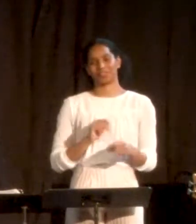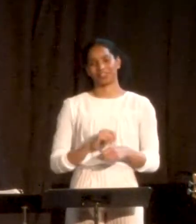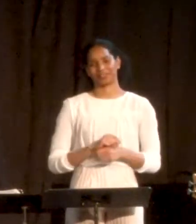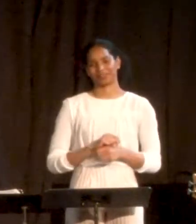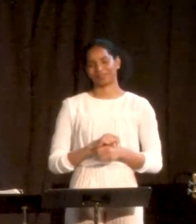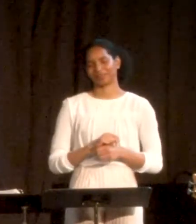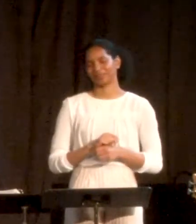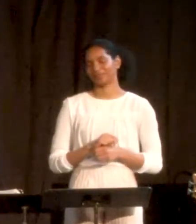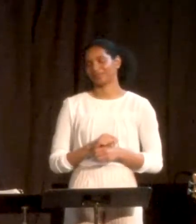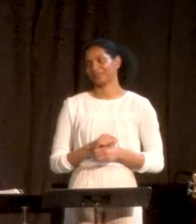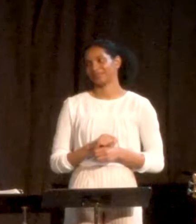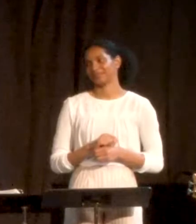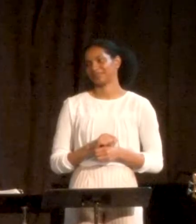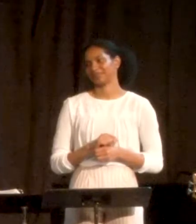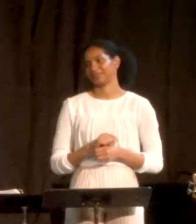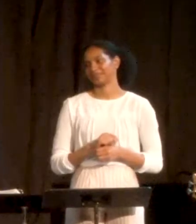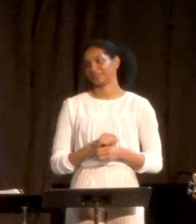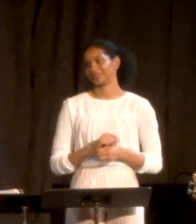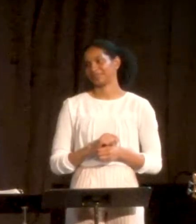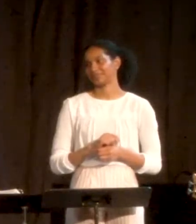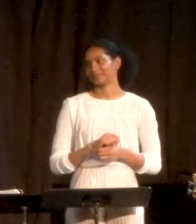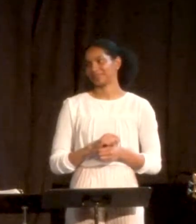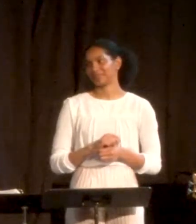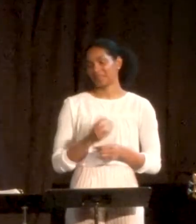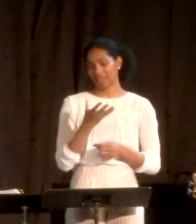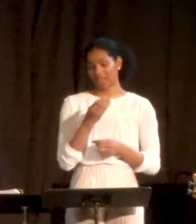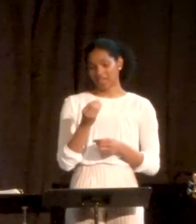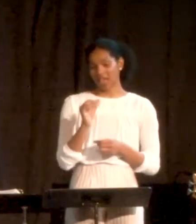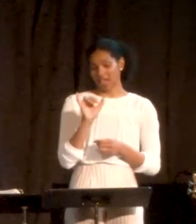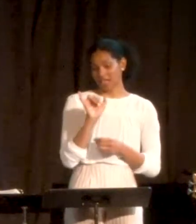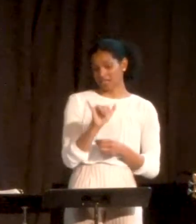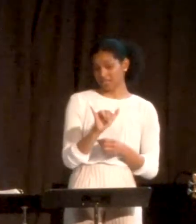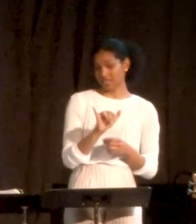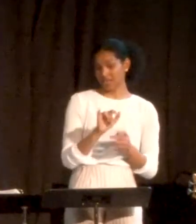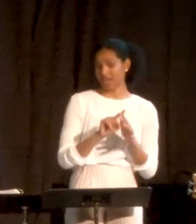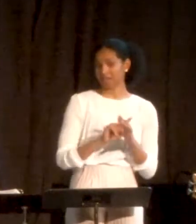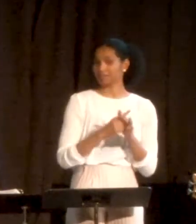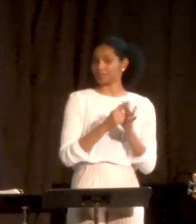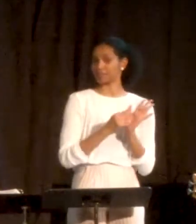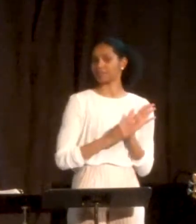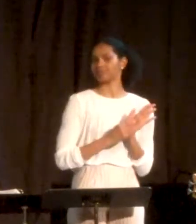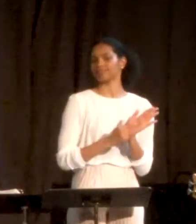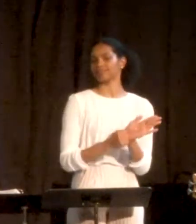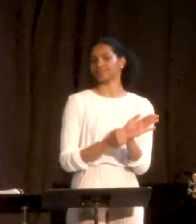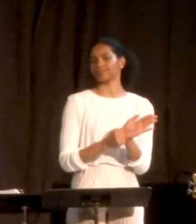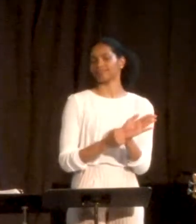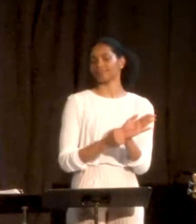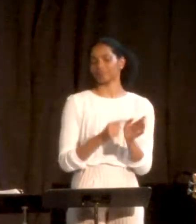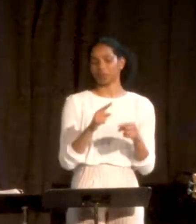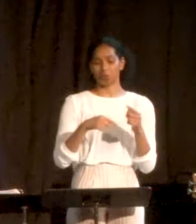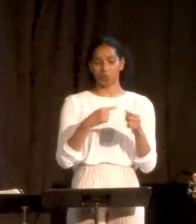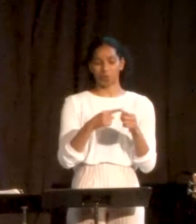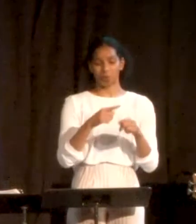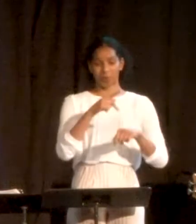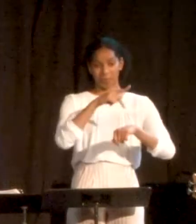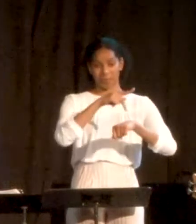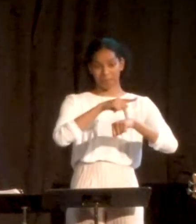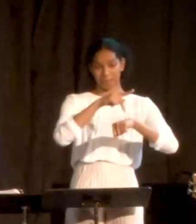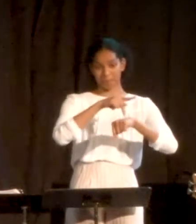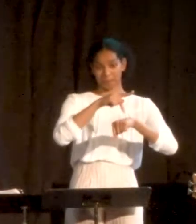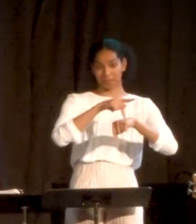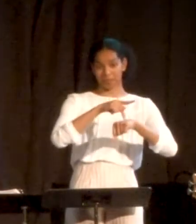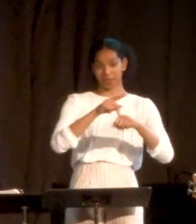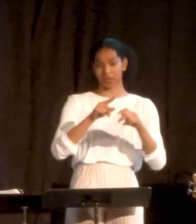cracked. And those cracks are going to start showing. When Peter then tells